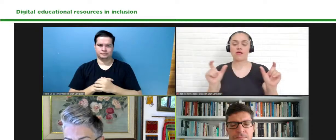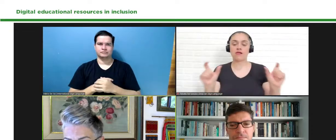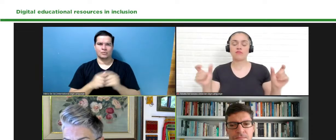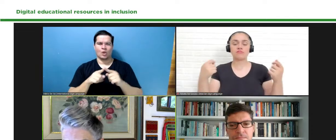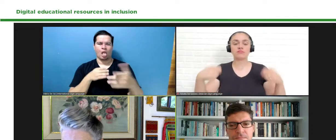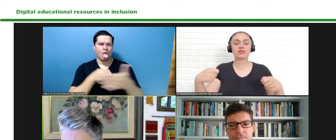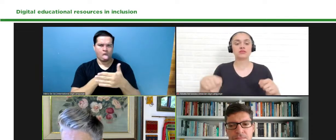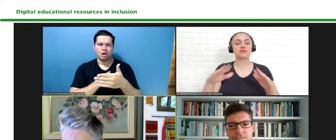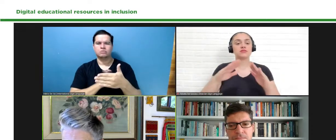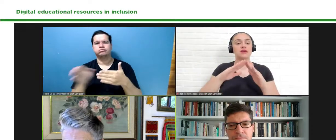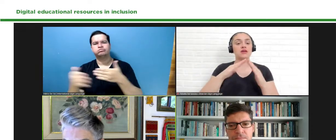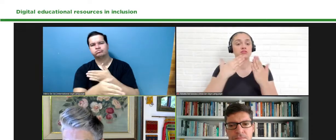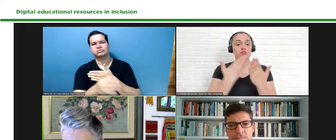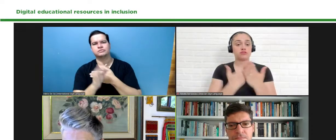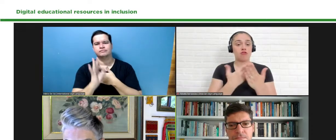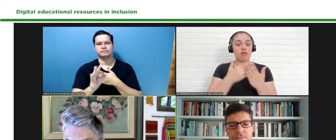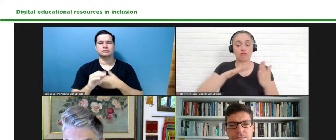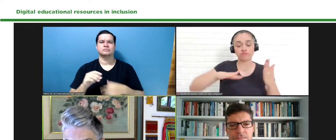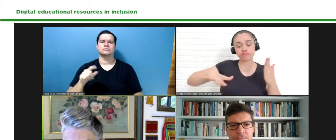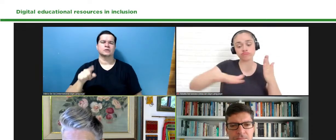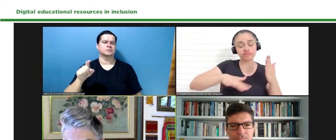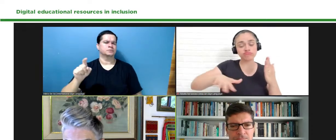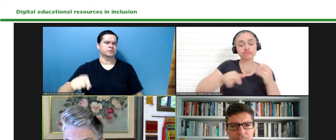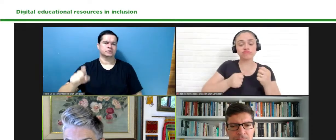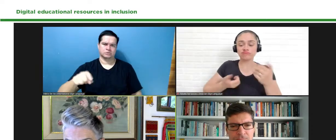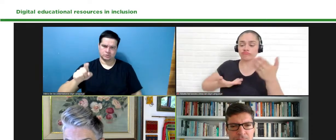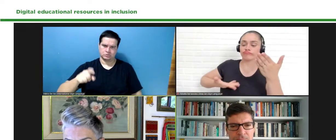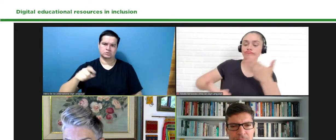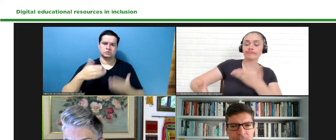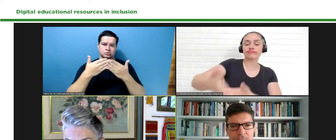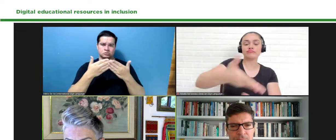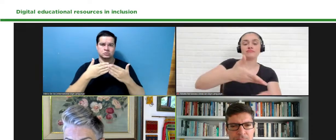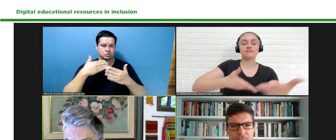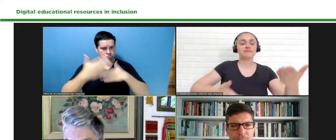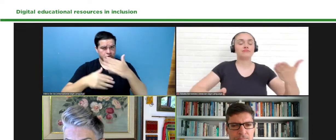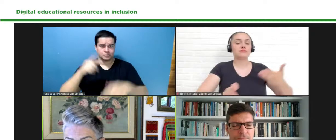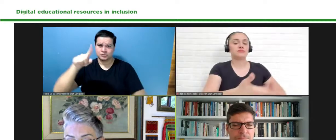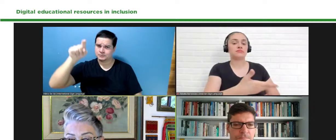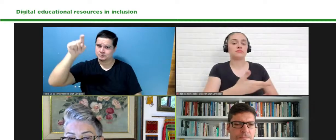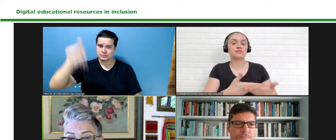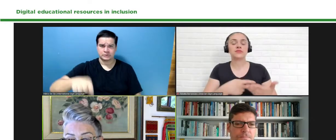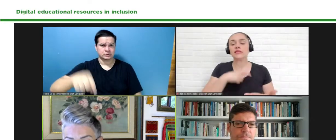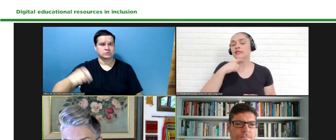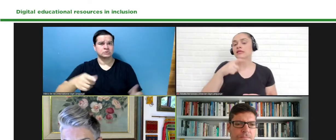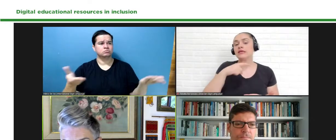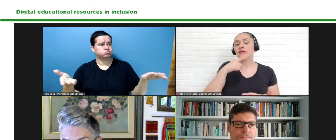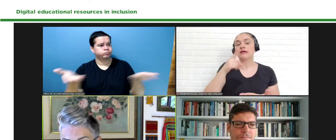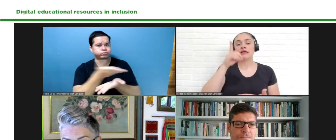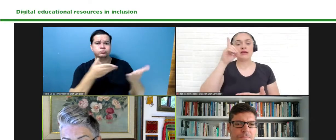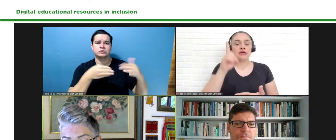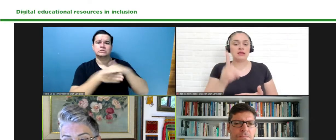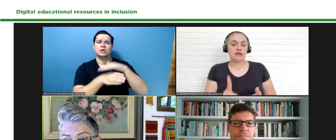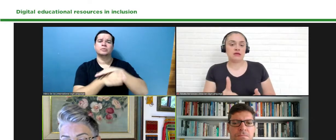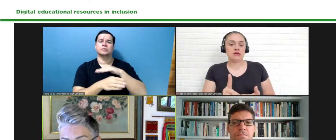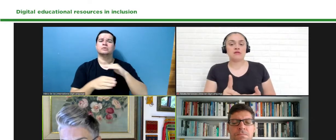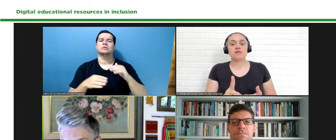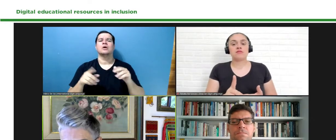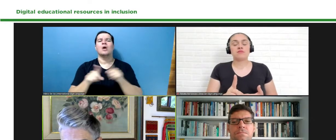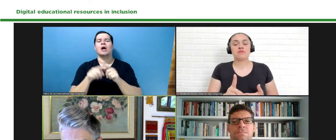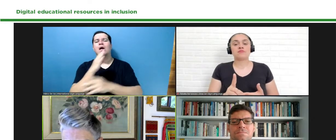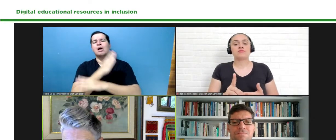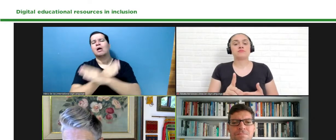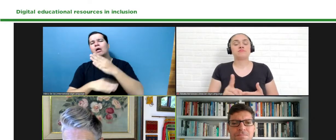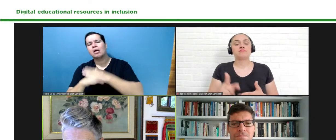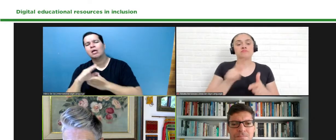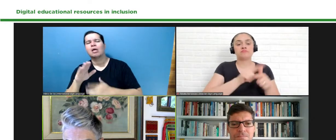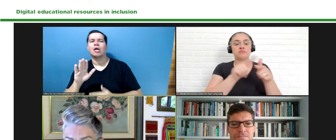classroom. If there is no one with a disability or developmental disorder in